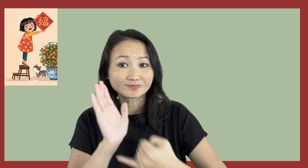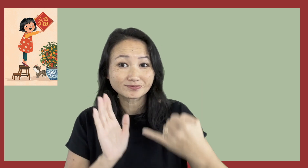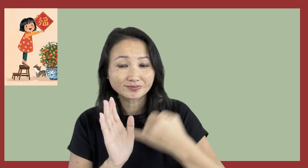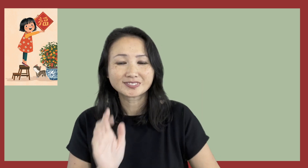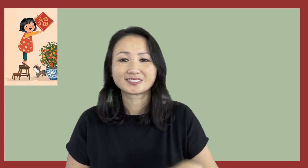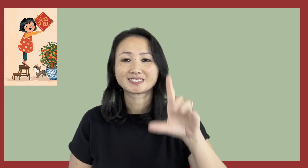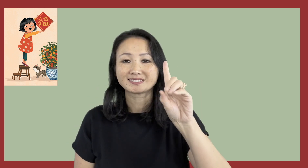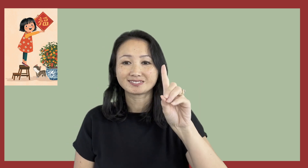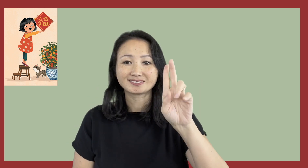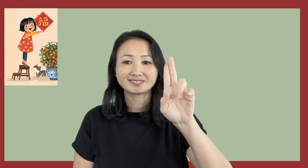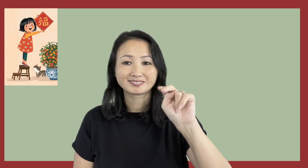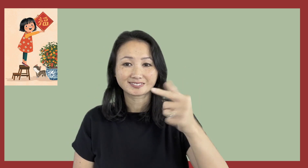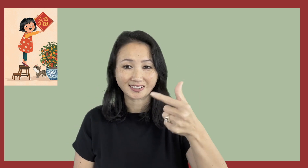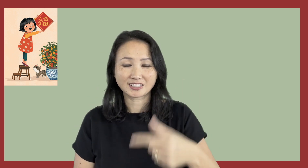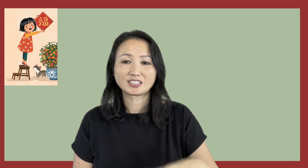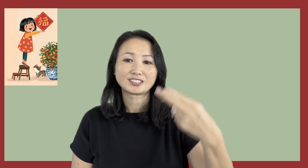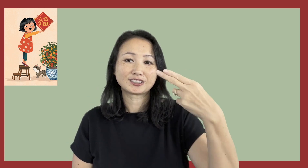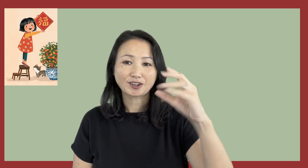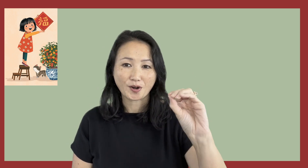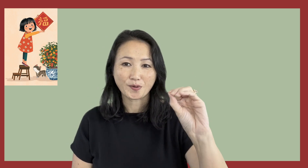and illustrated by Dung Ho.